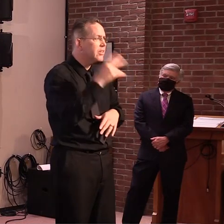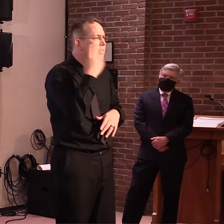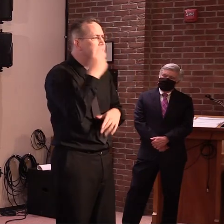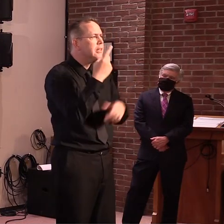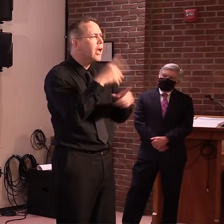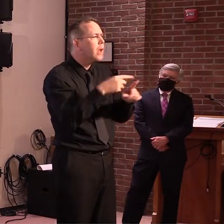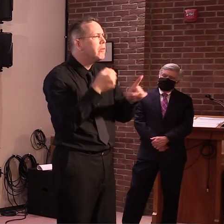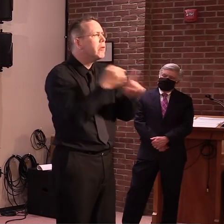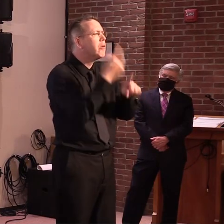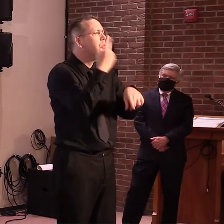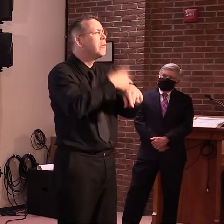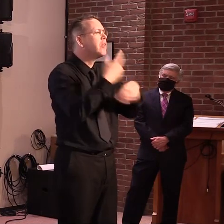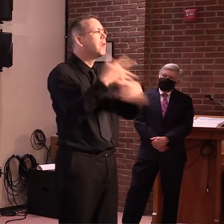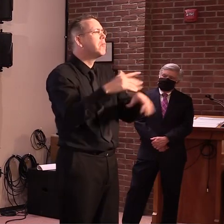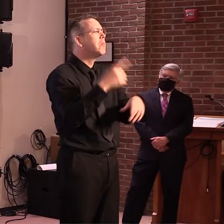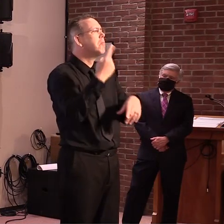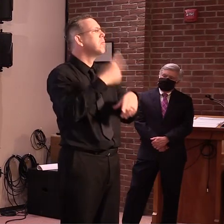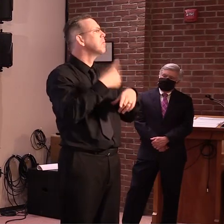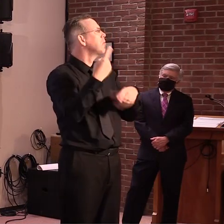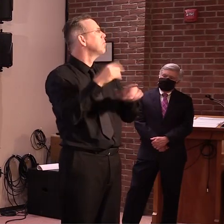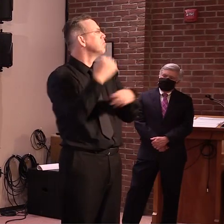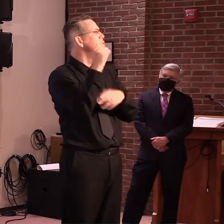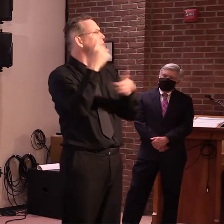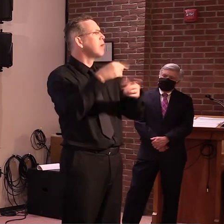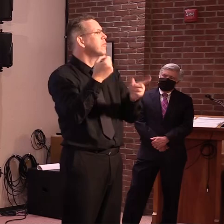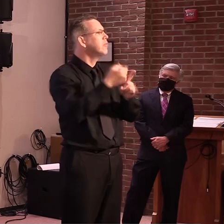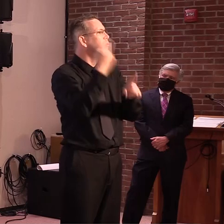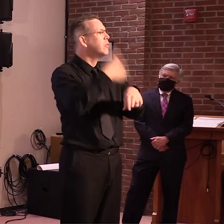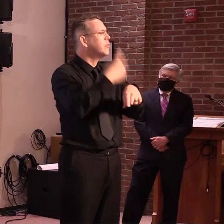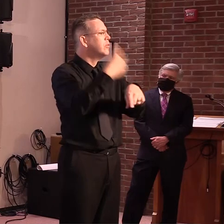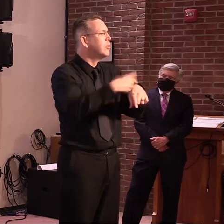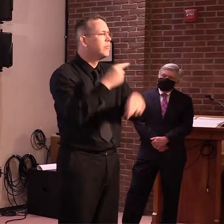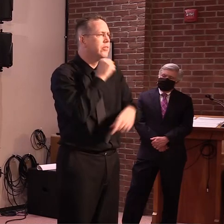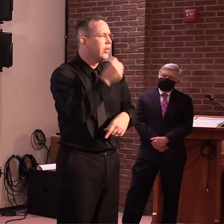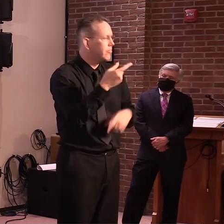they are still going on, as we all know. So